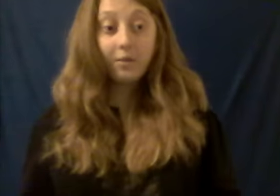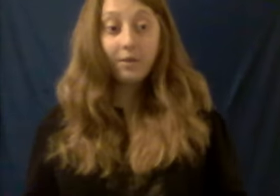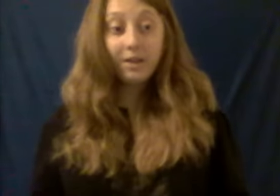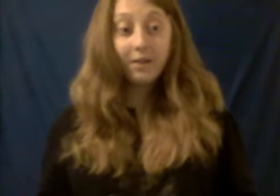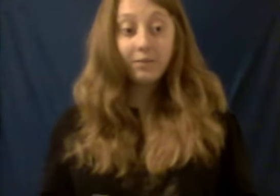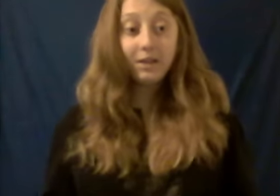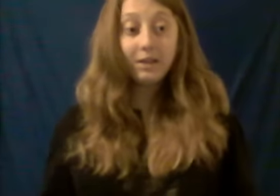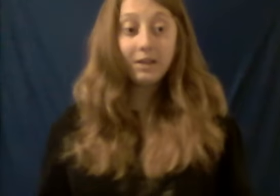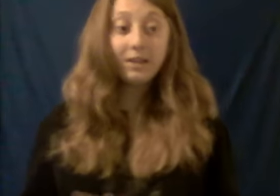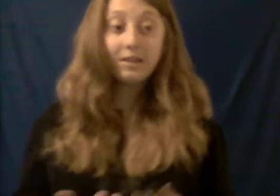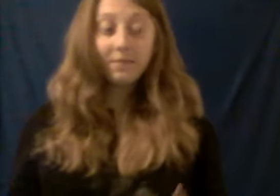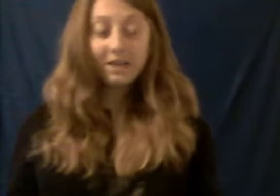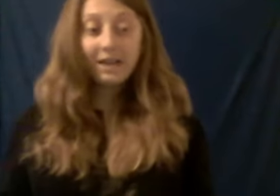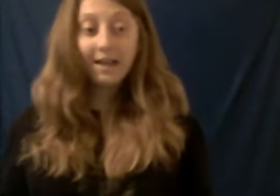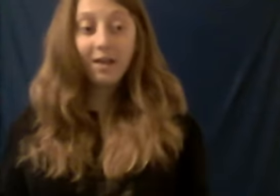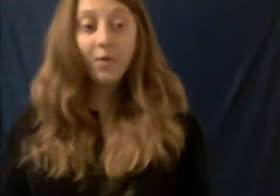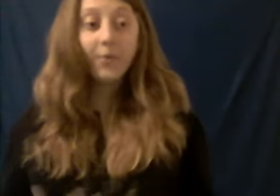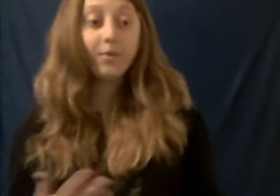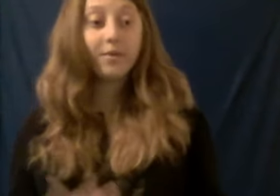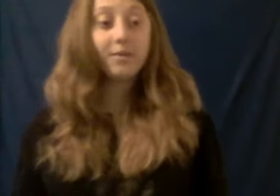Well, I really need the money now.